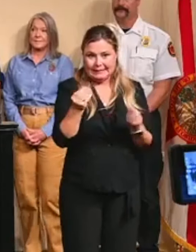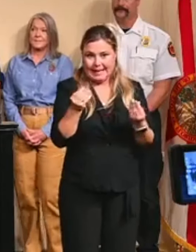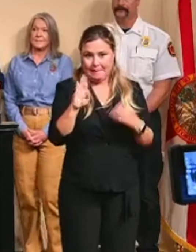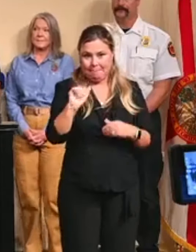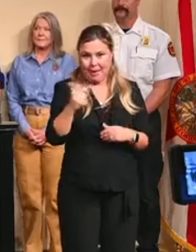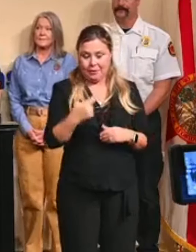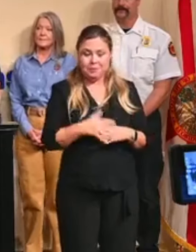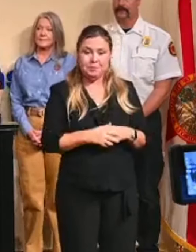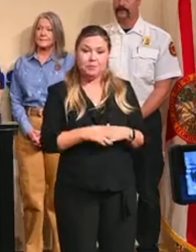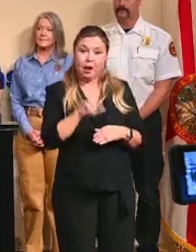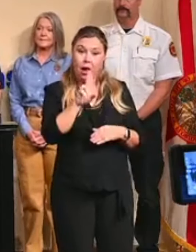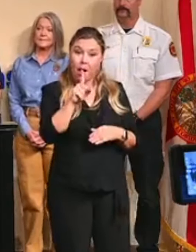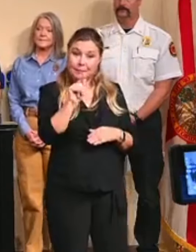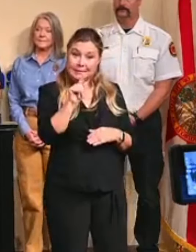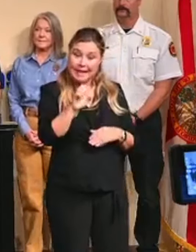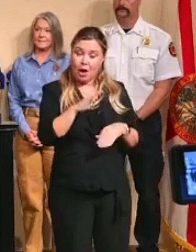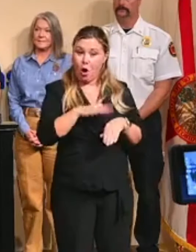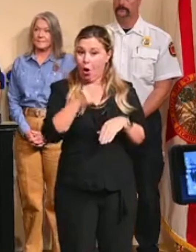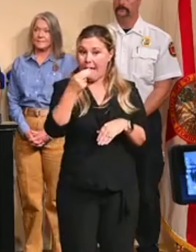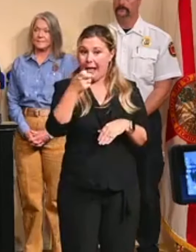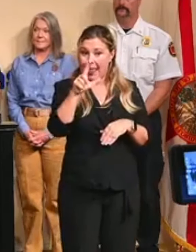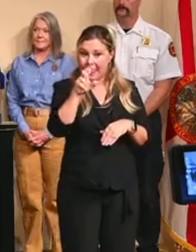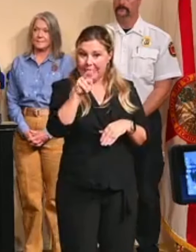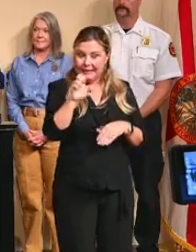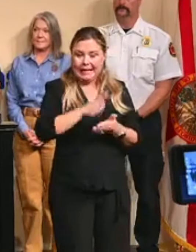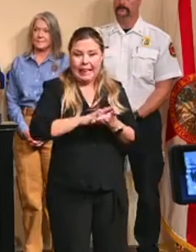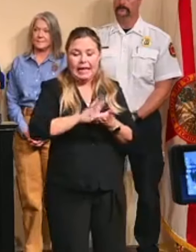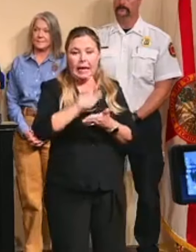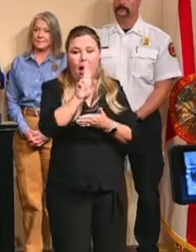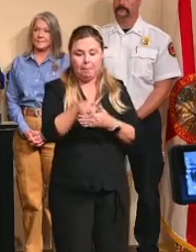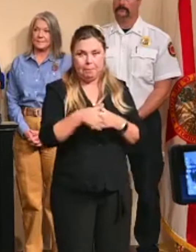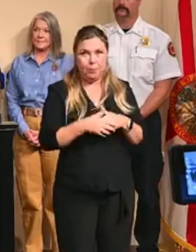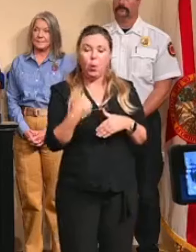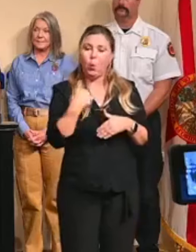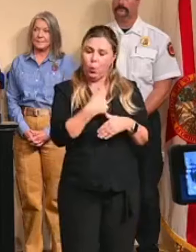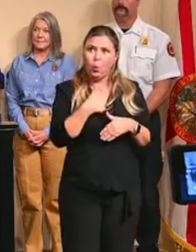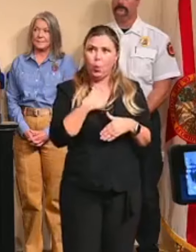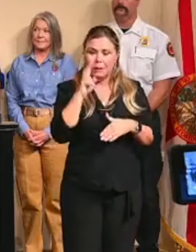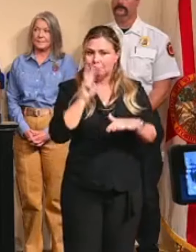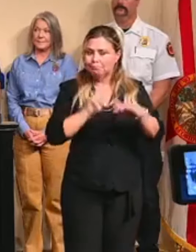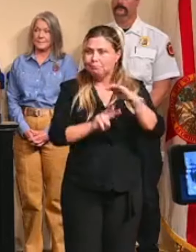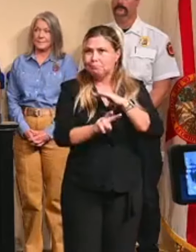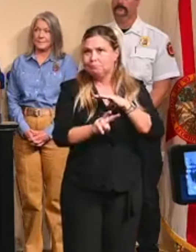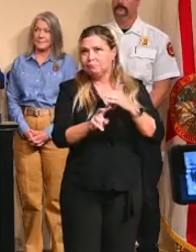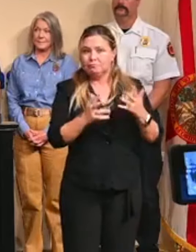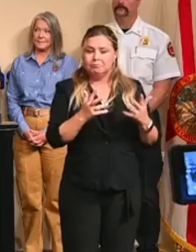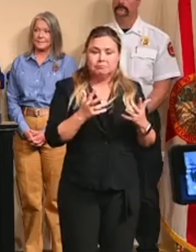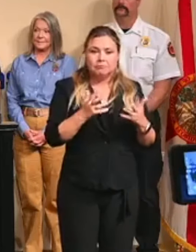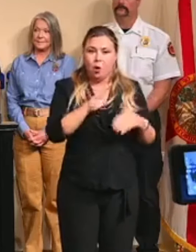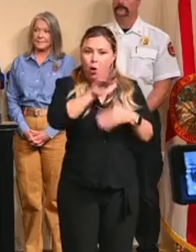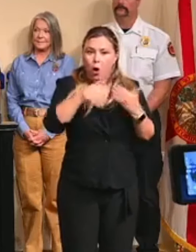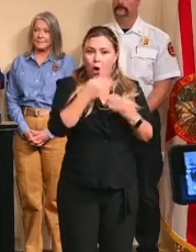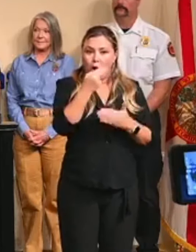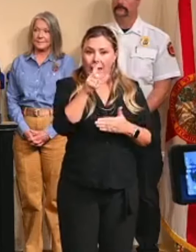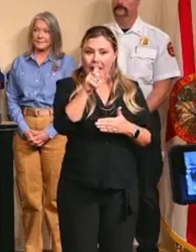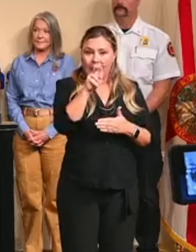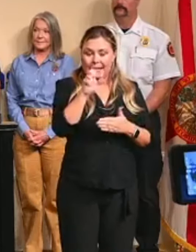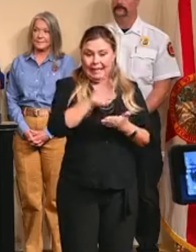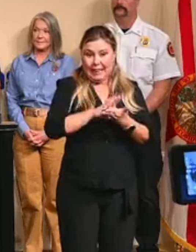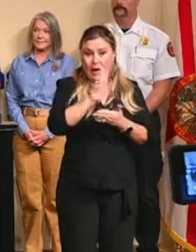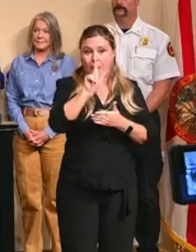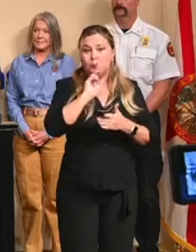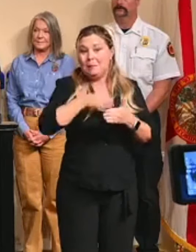An update on Hurricane Helene debris cleanup. We anticipate all Helene debris cleanup to